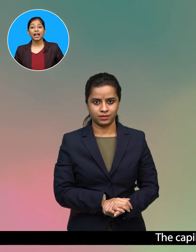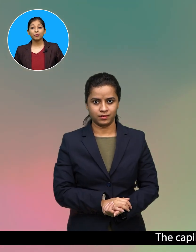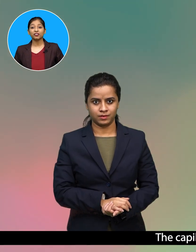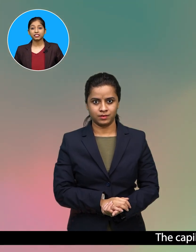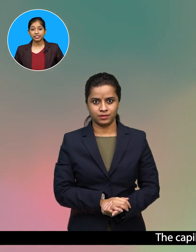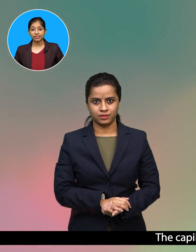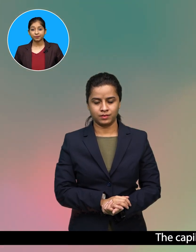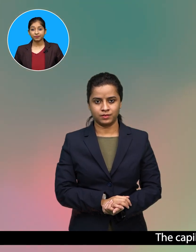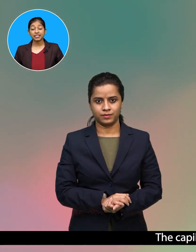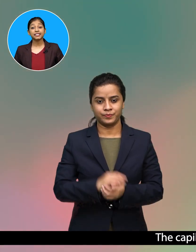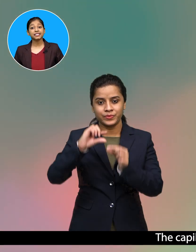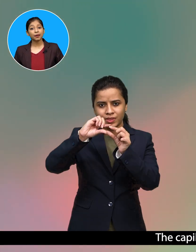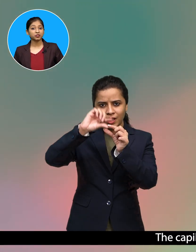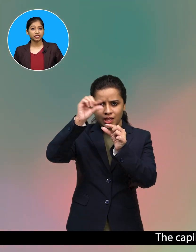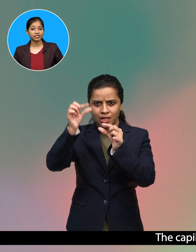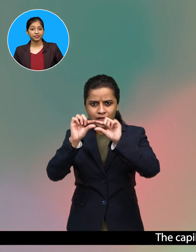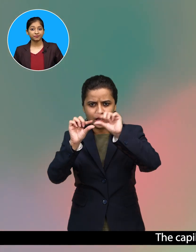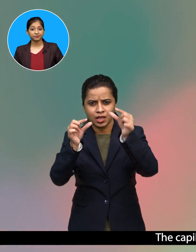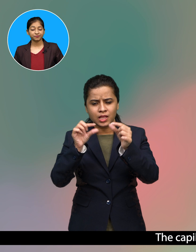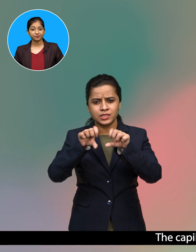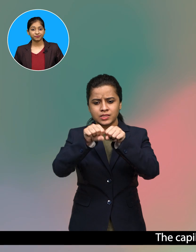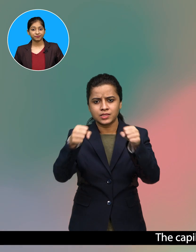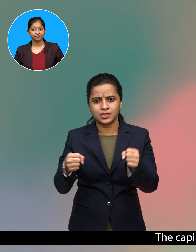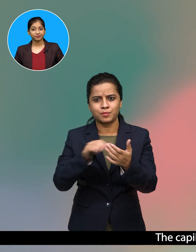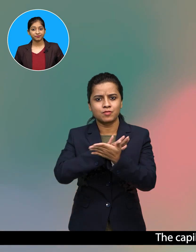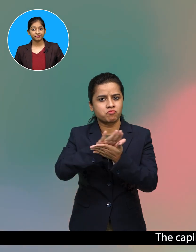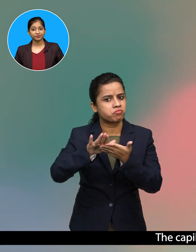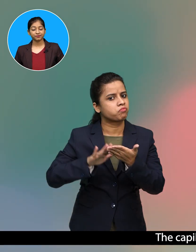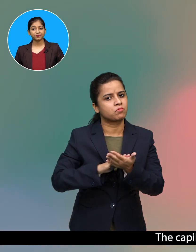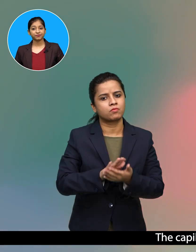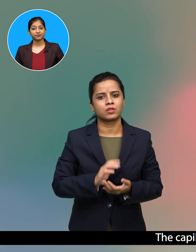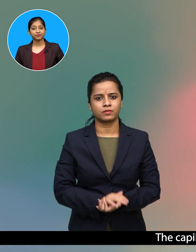The capillary system is absent.